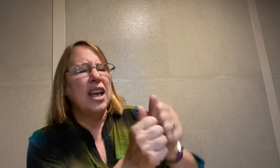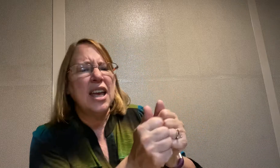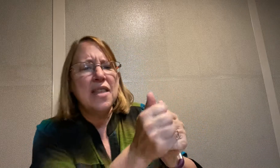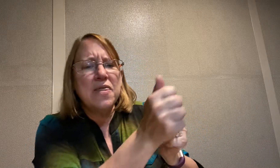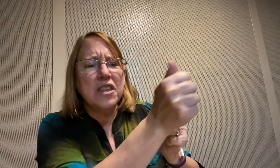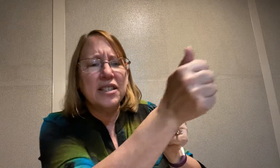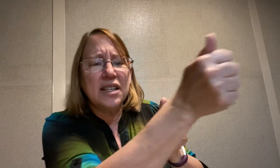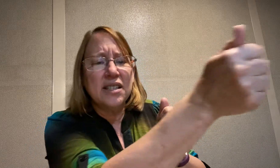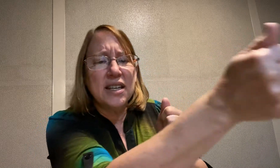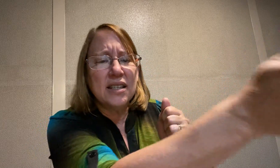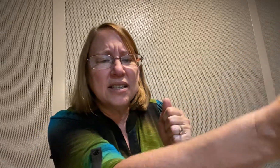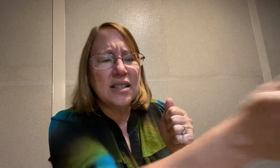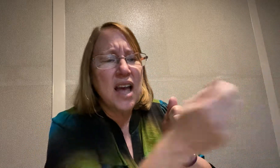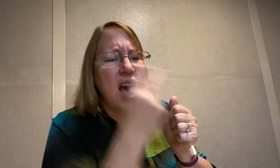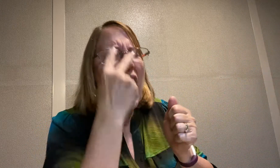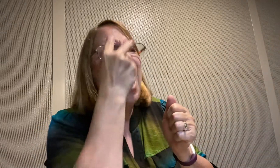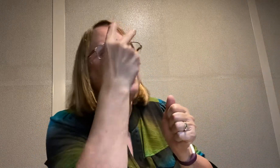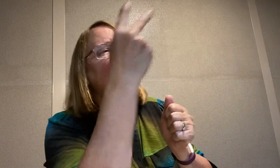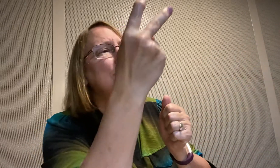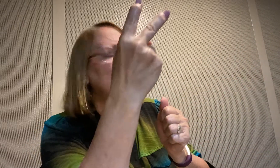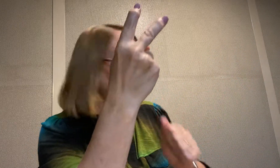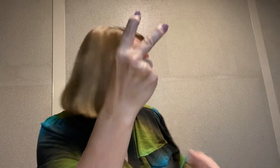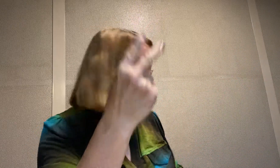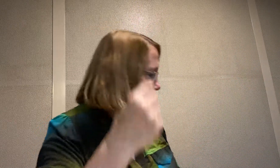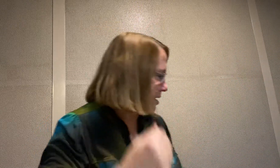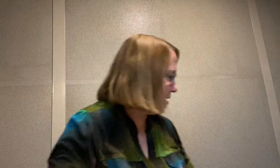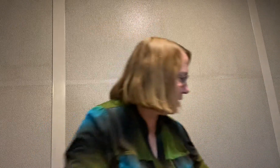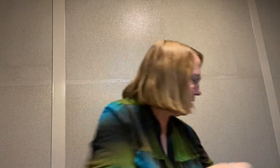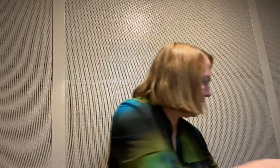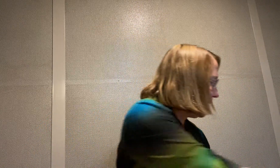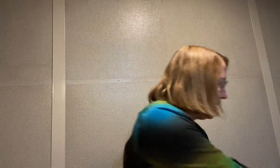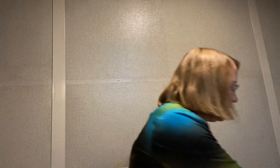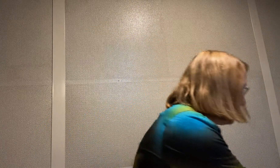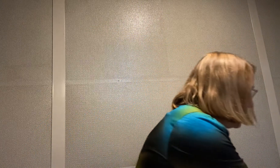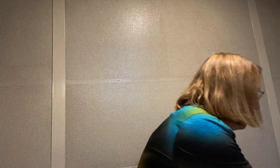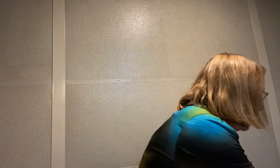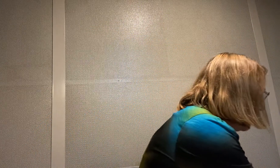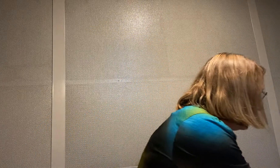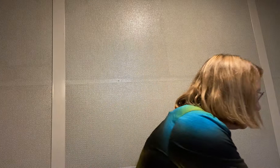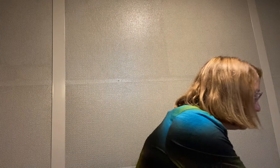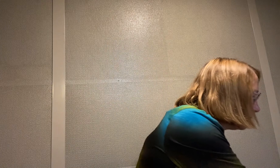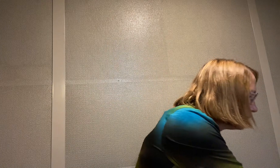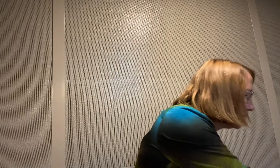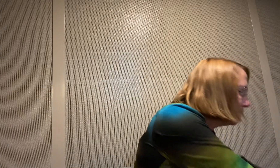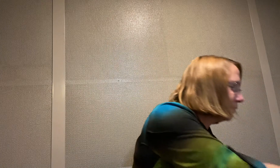In the distance, I could see the Hispaniola.